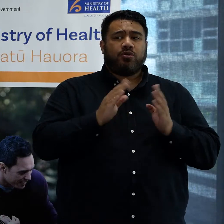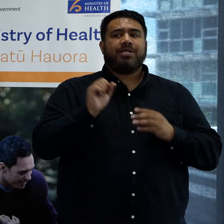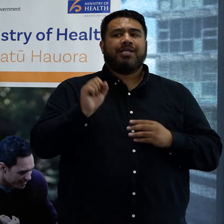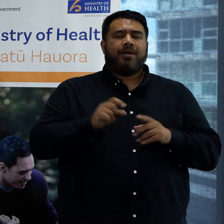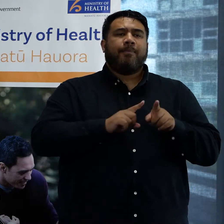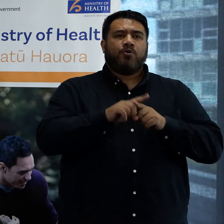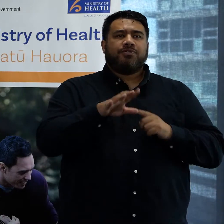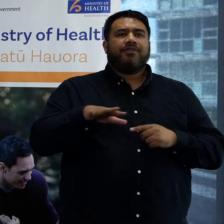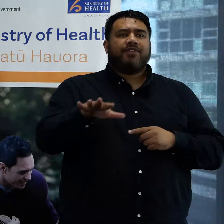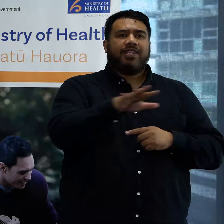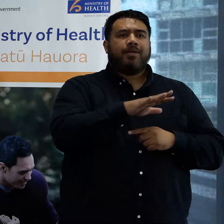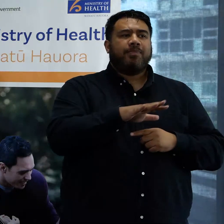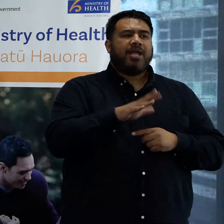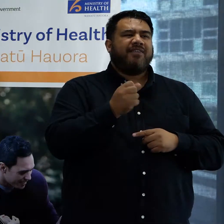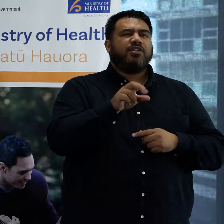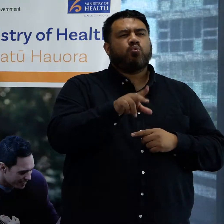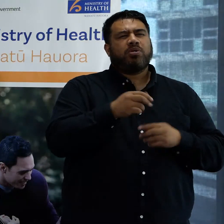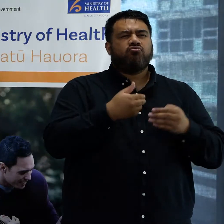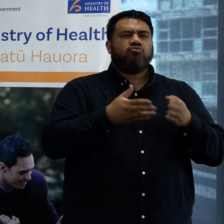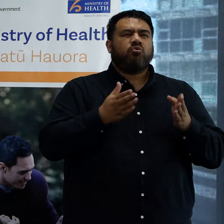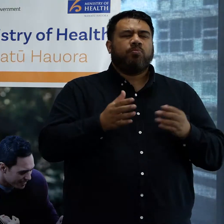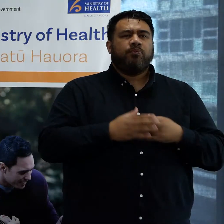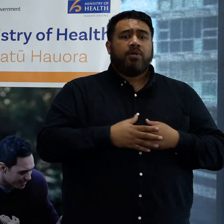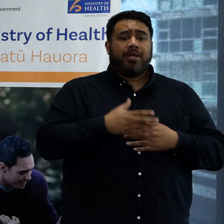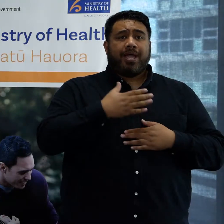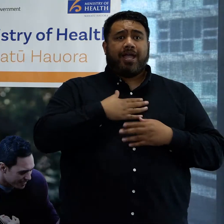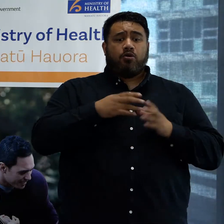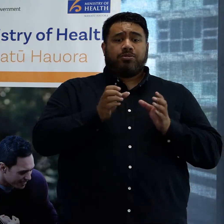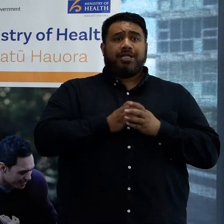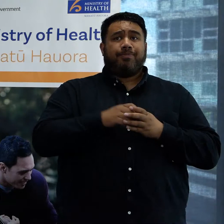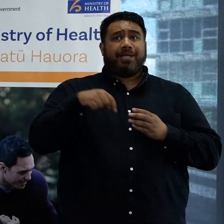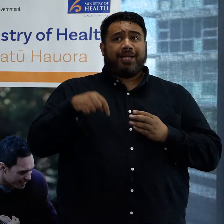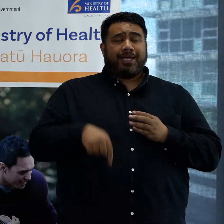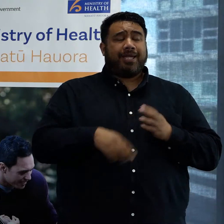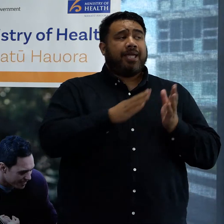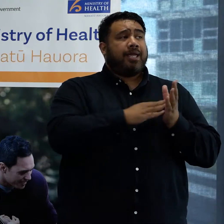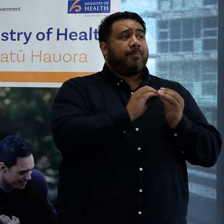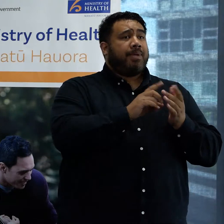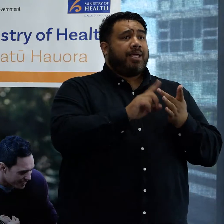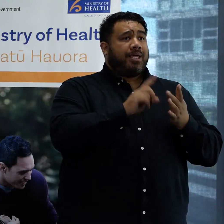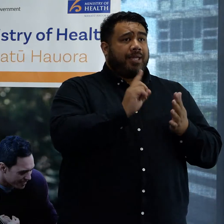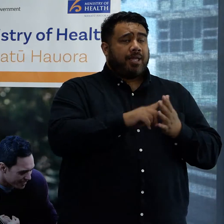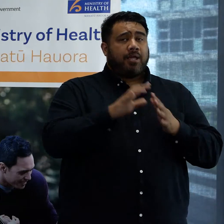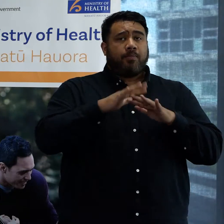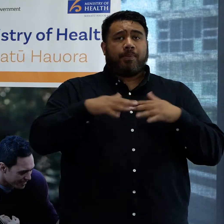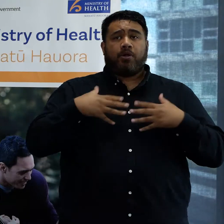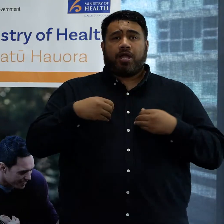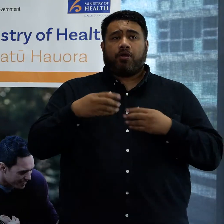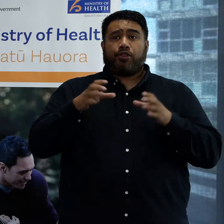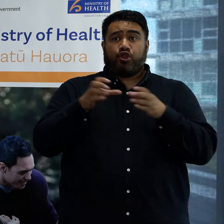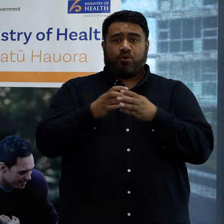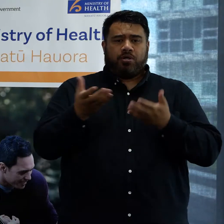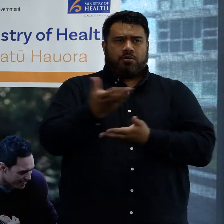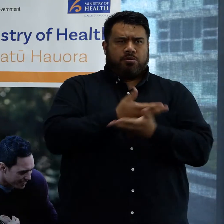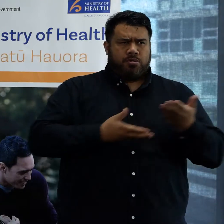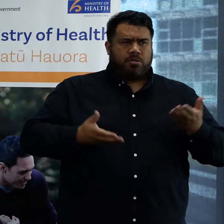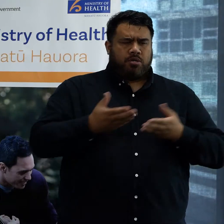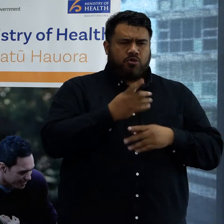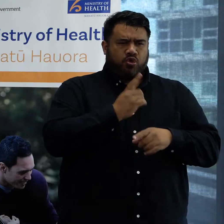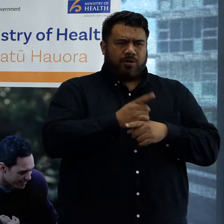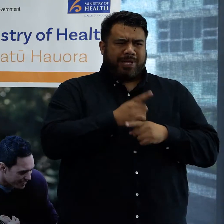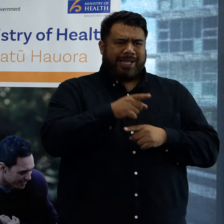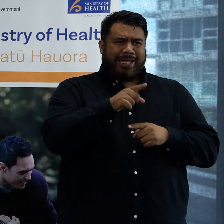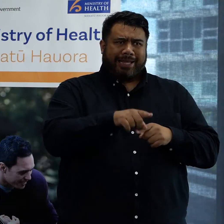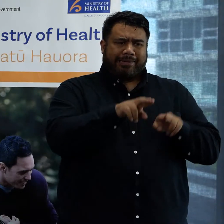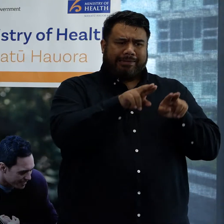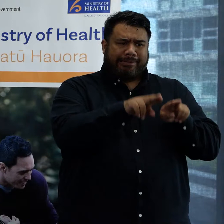we yesterday our teams from here, from MB and the public health unit got together to look at the risks and benefits of potentially